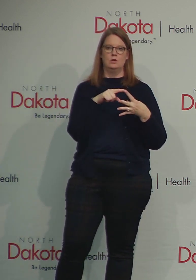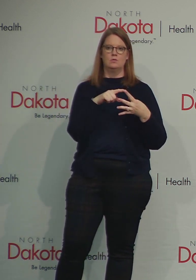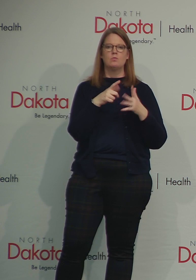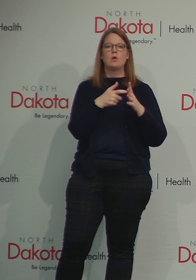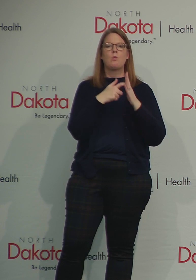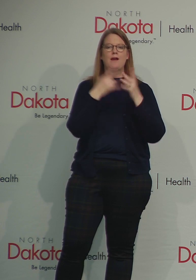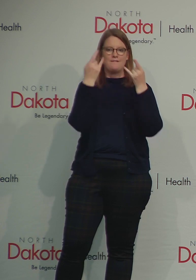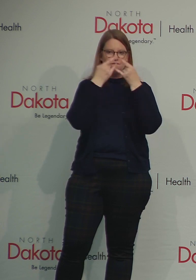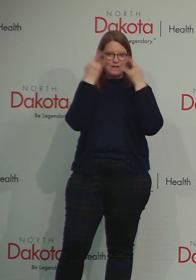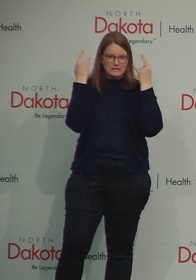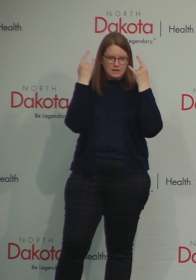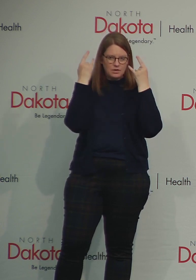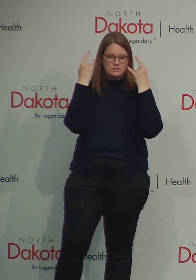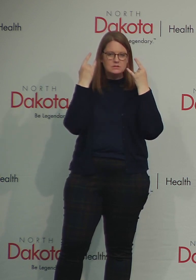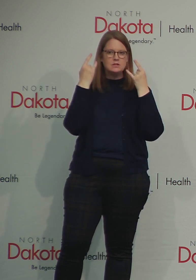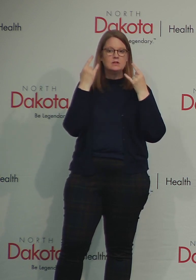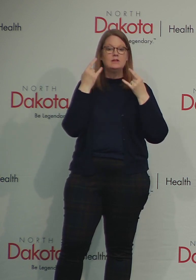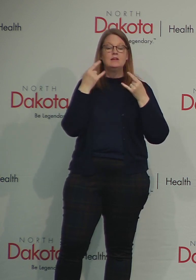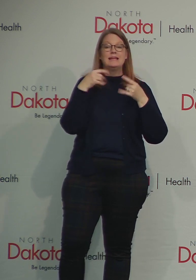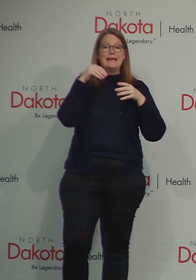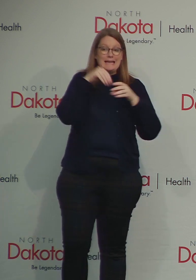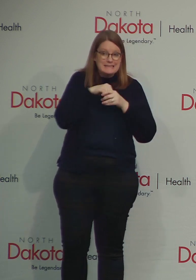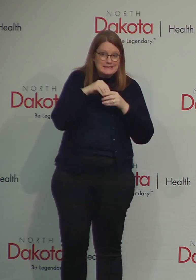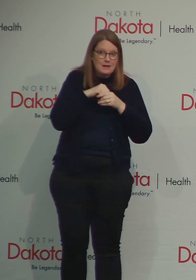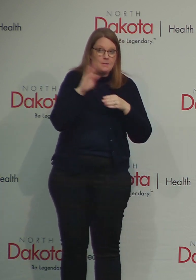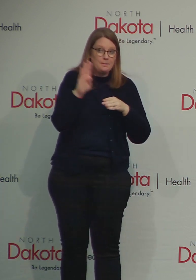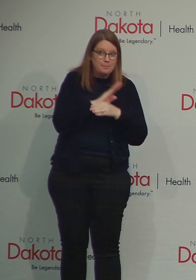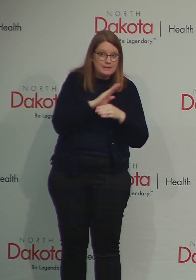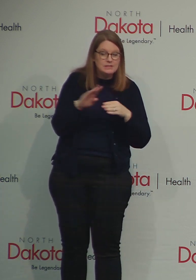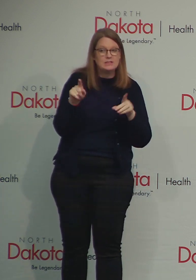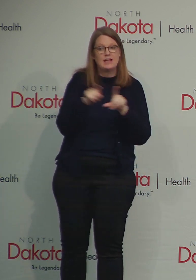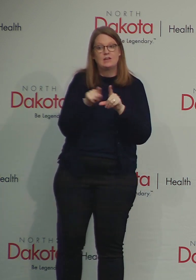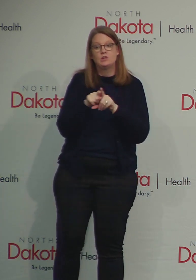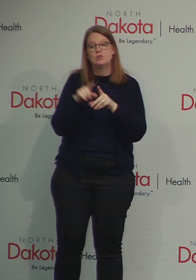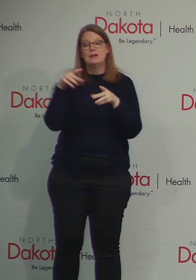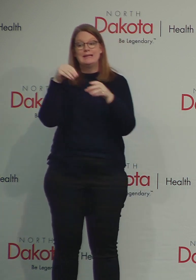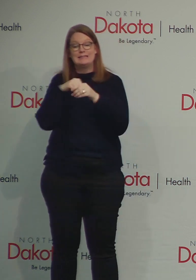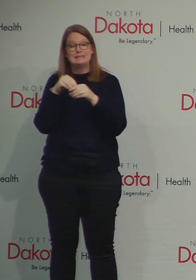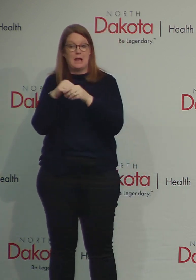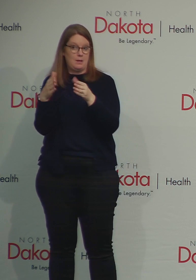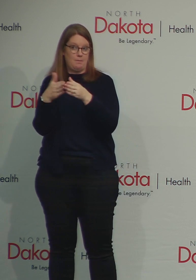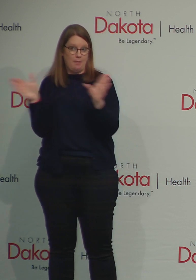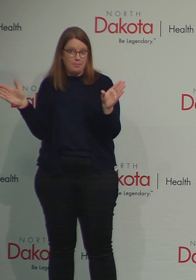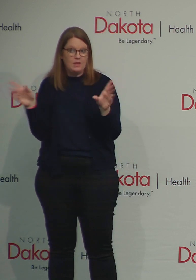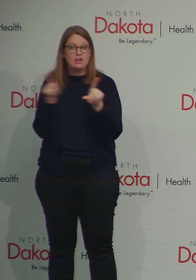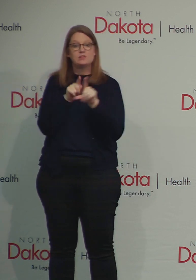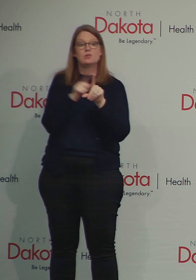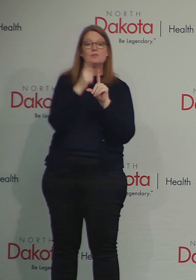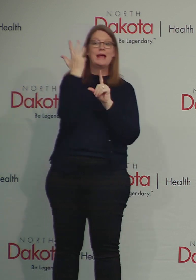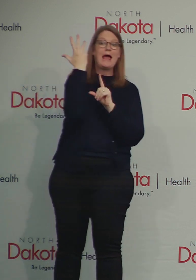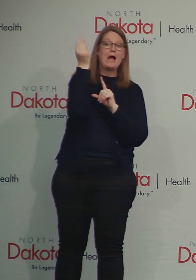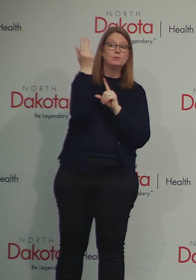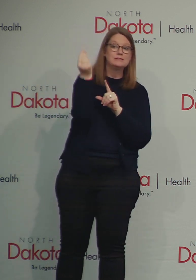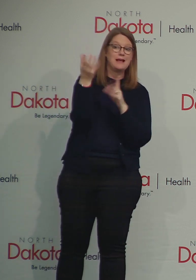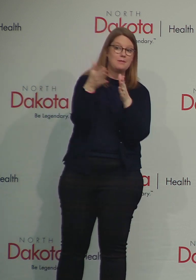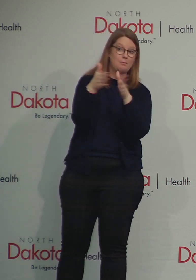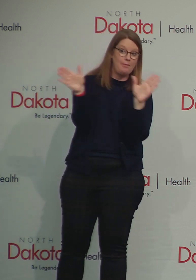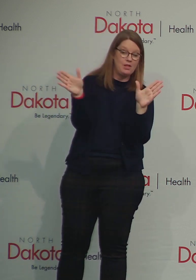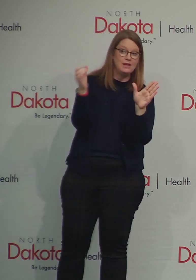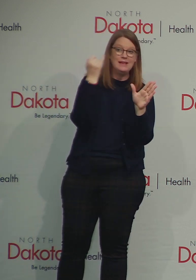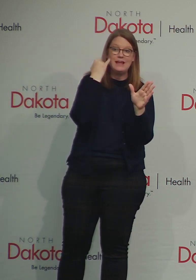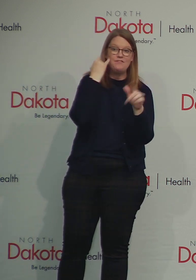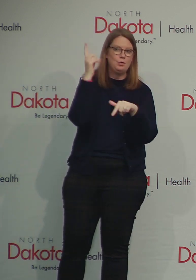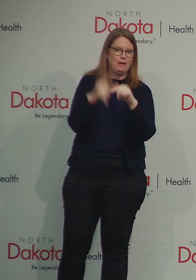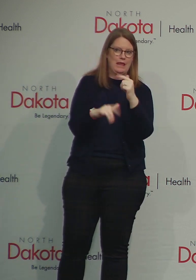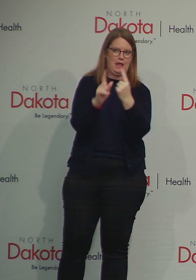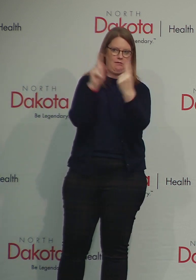face coverings to be worn in indoor businesses and in indoor public settings, as well as outdoor public settings when physical